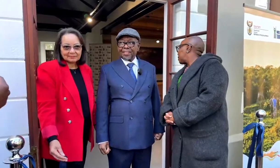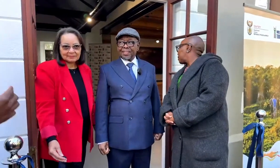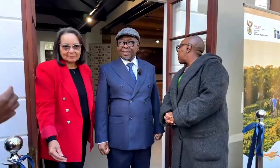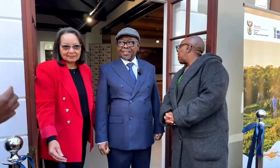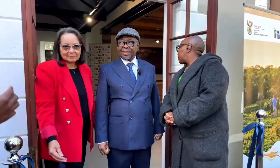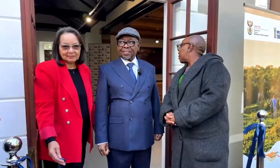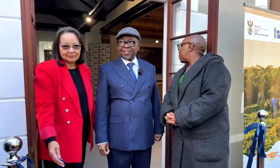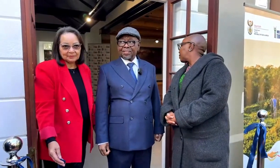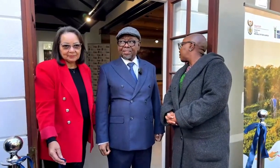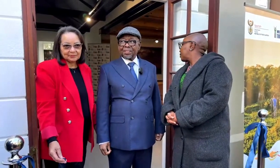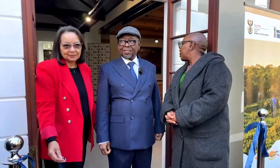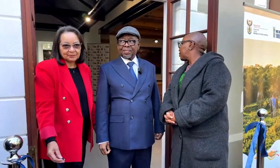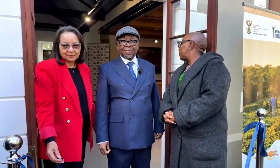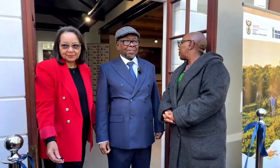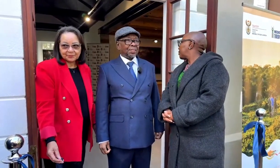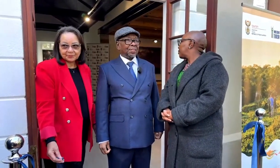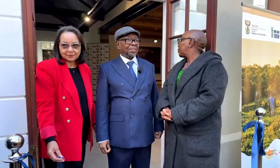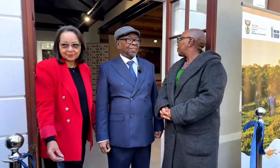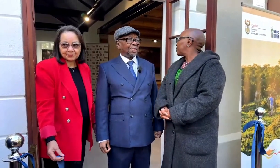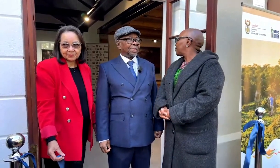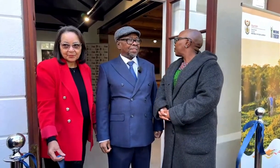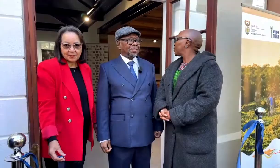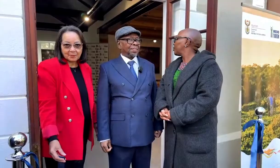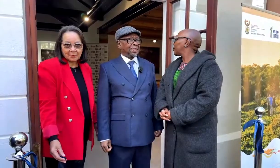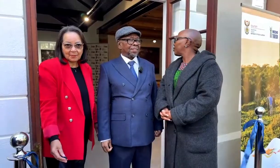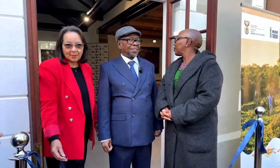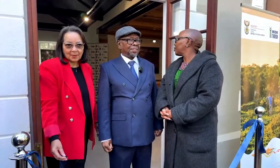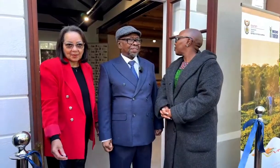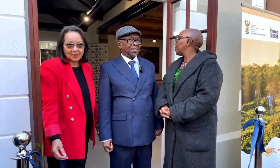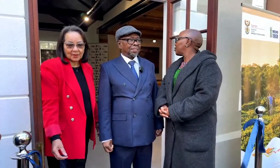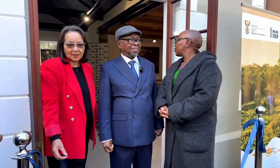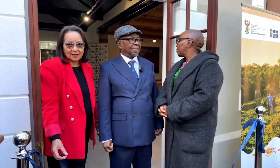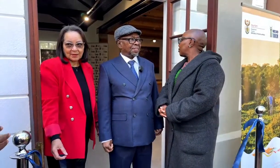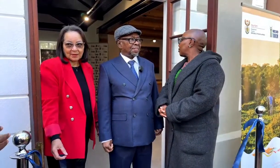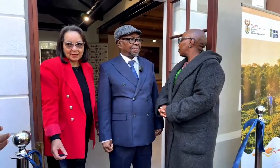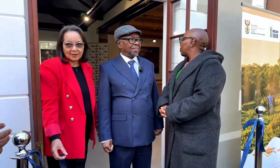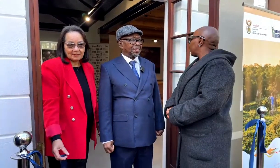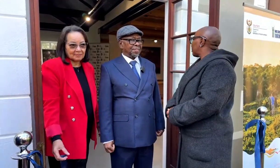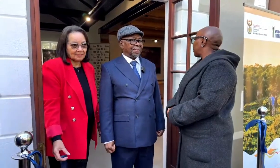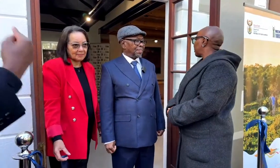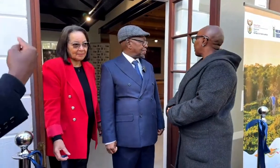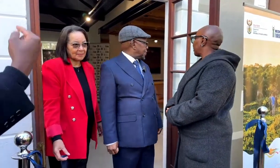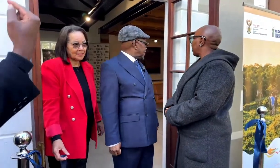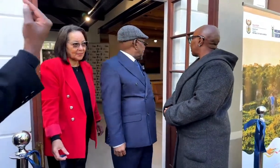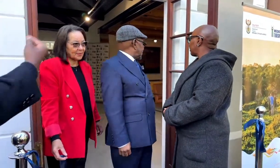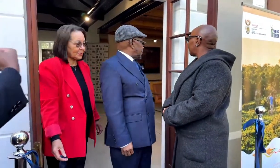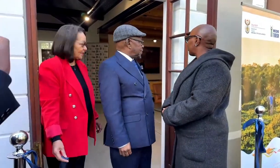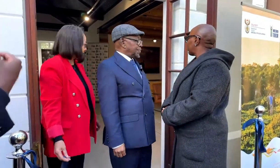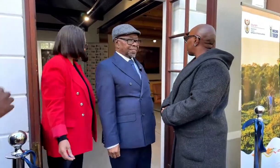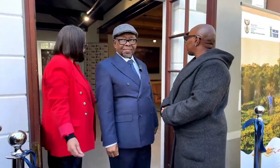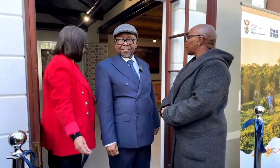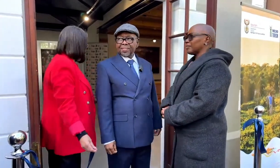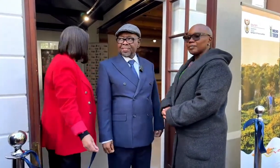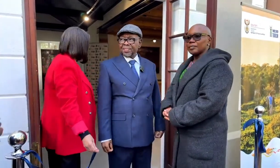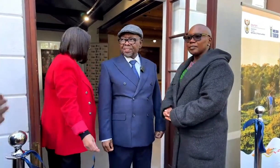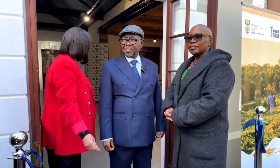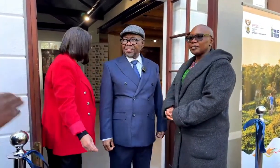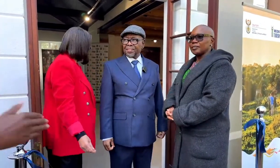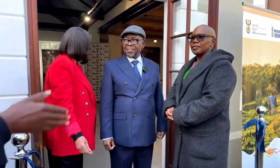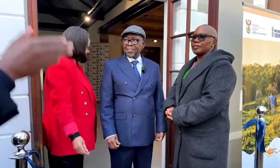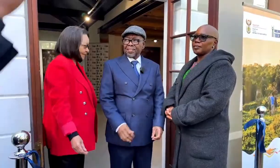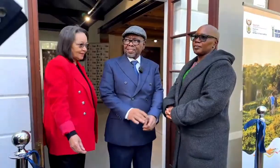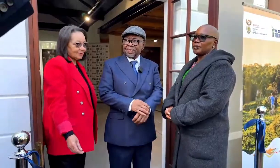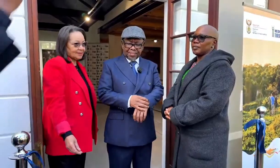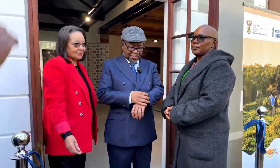ministers internally. They have a few presentations to share with you internally, so we will hand over to them. And like we said, once we are done with the